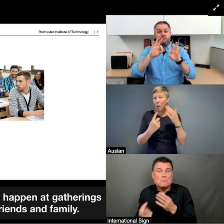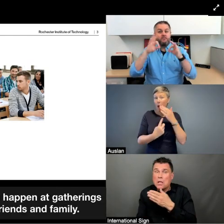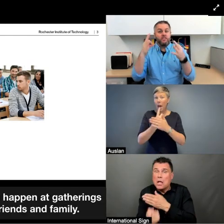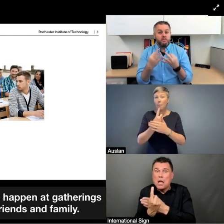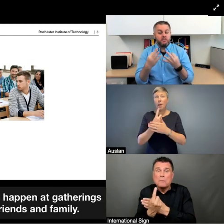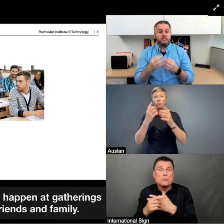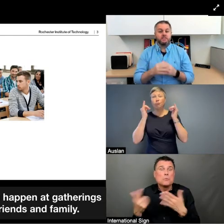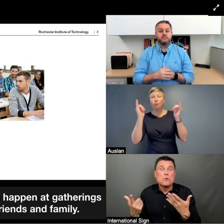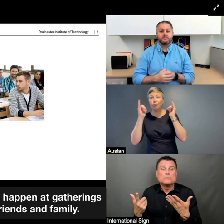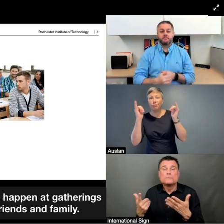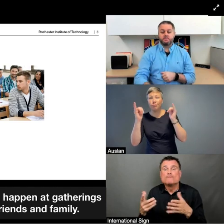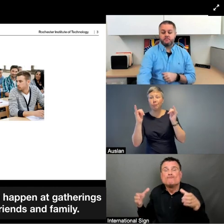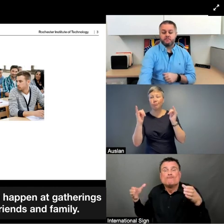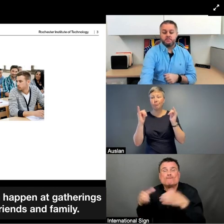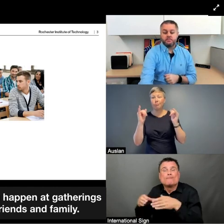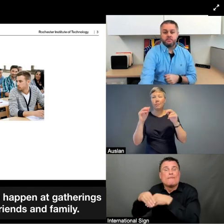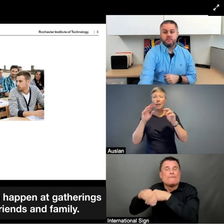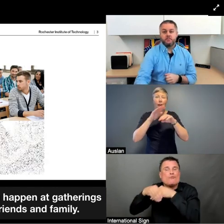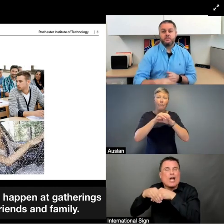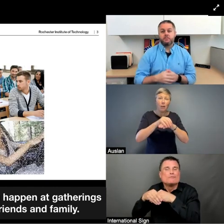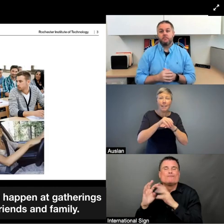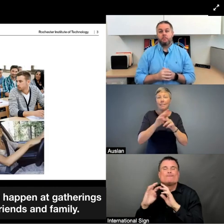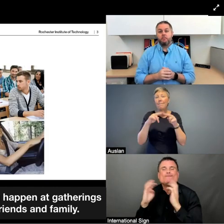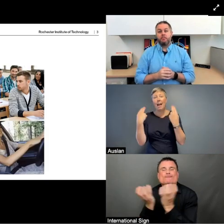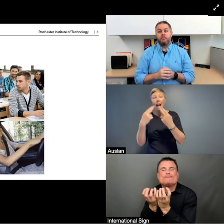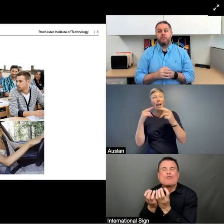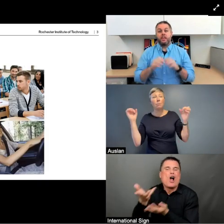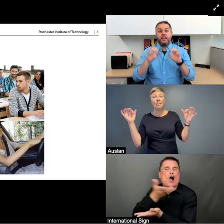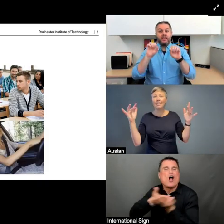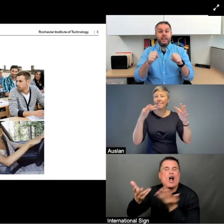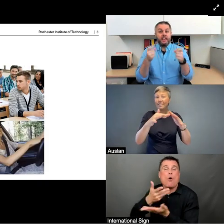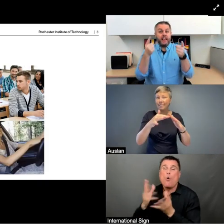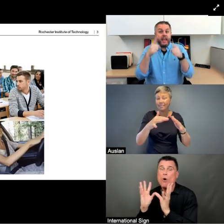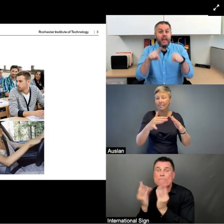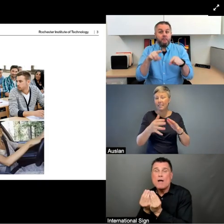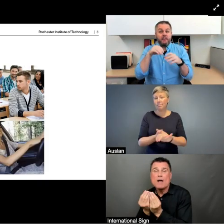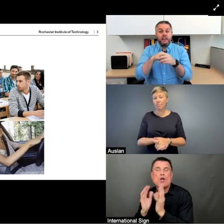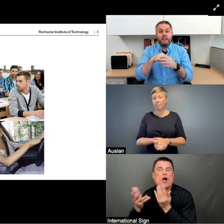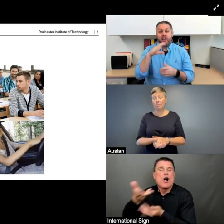This can happen at gatherings of friends and family.